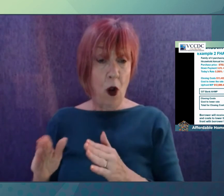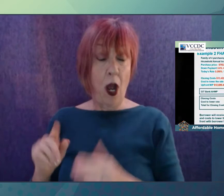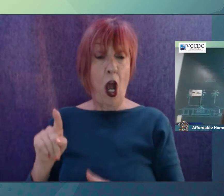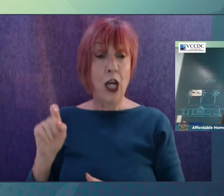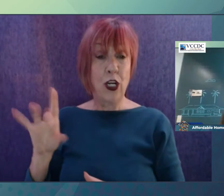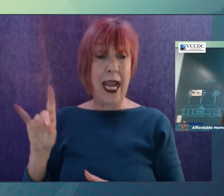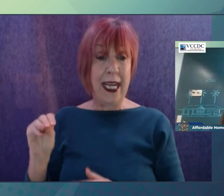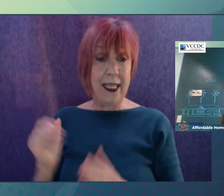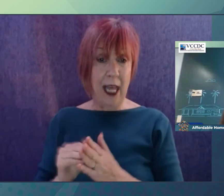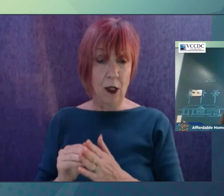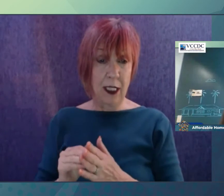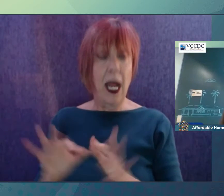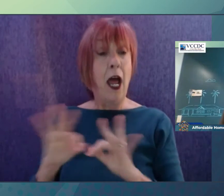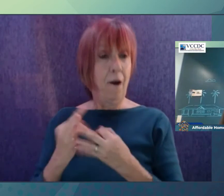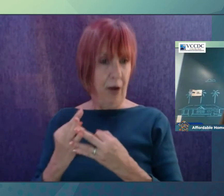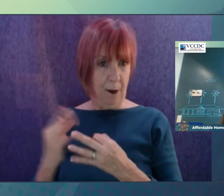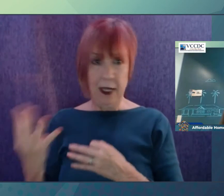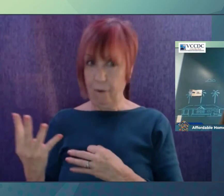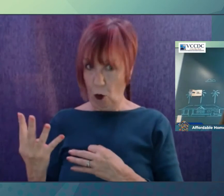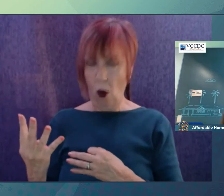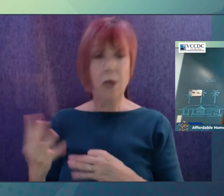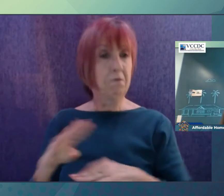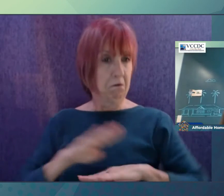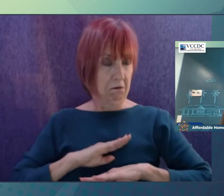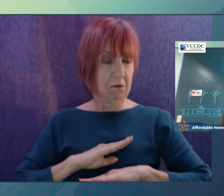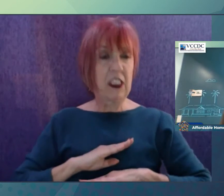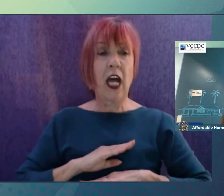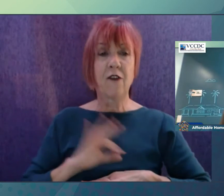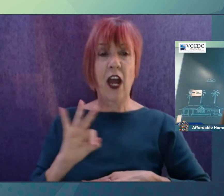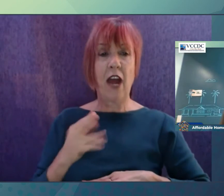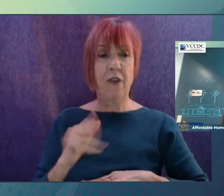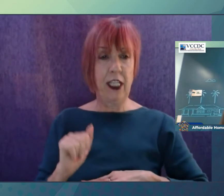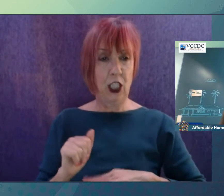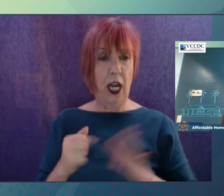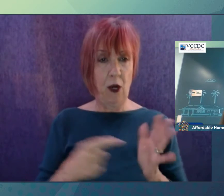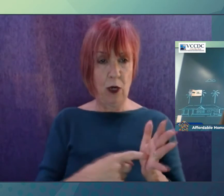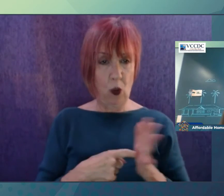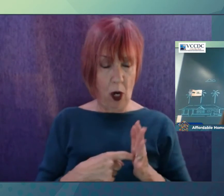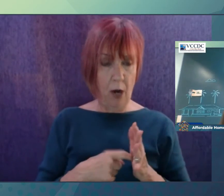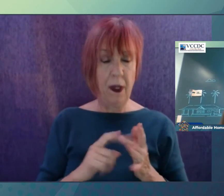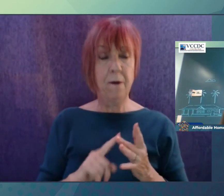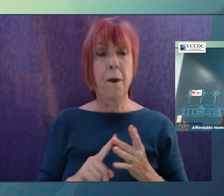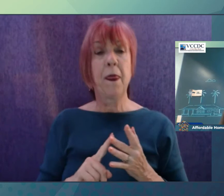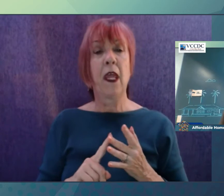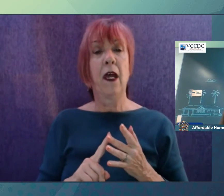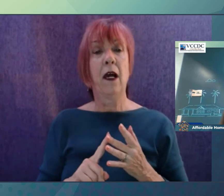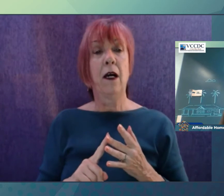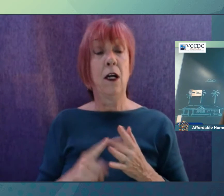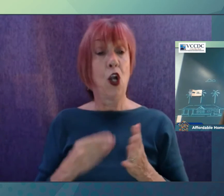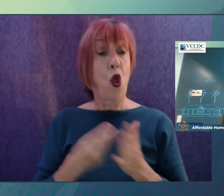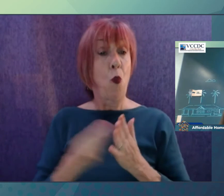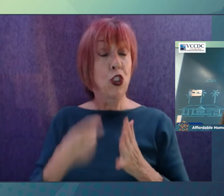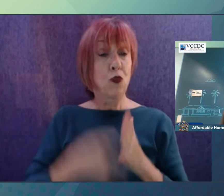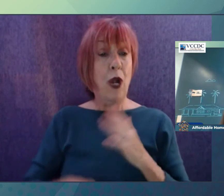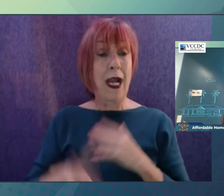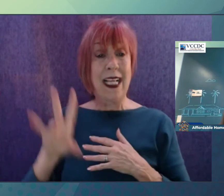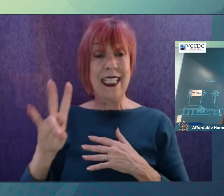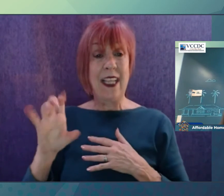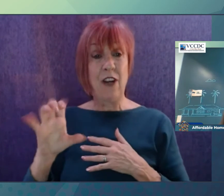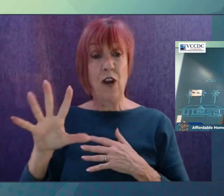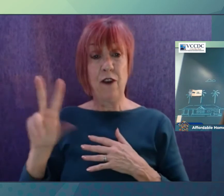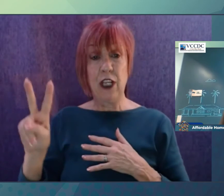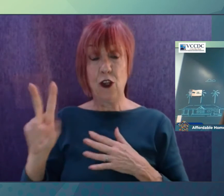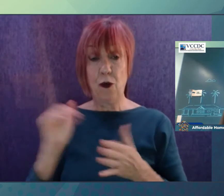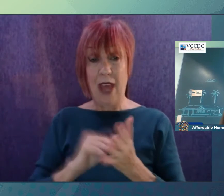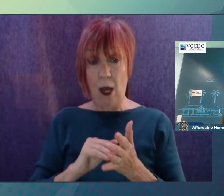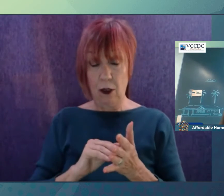family of 4, so it meets the FHA requirement for us on the Home Affordable Mortgage Program. Purchase price is